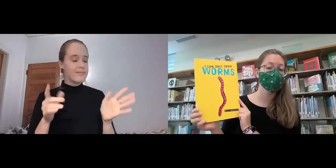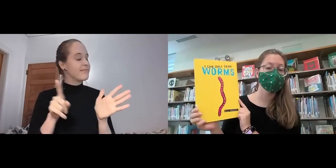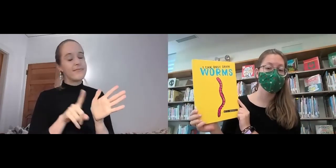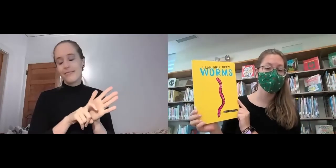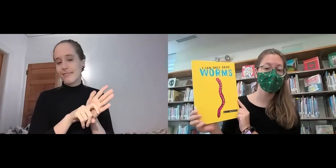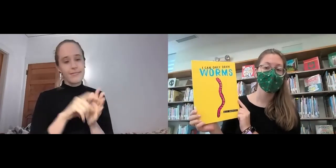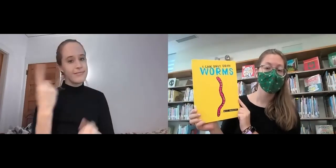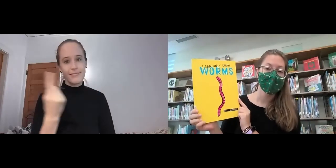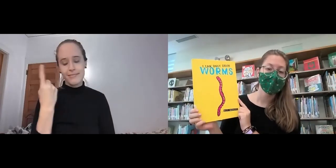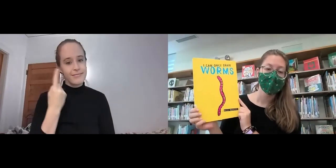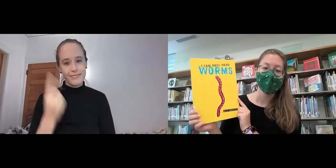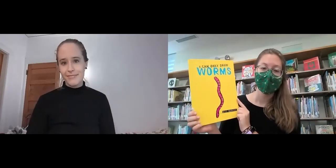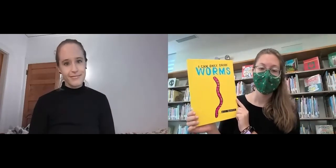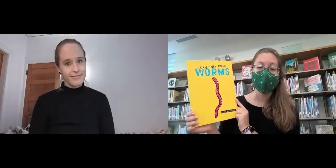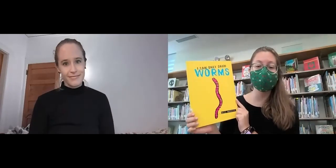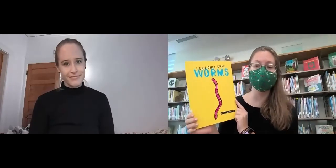worms.